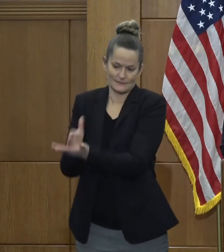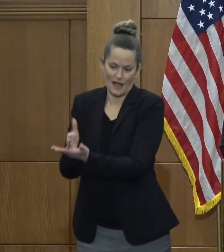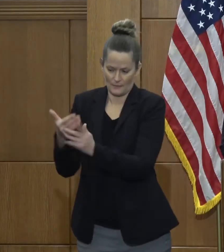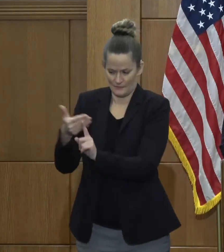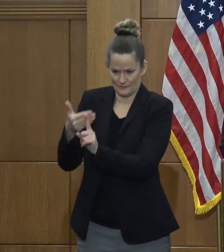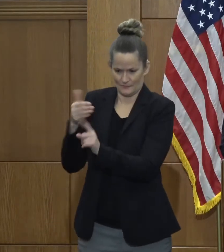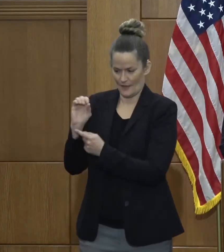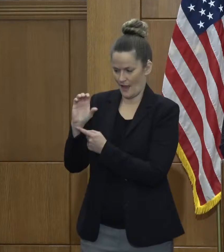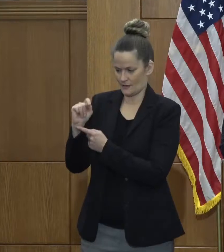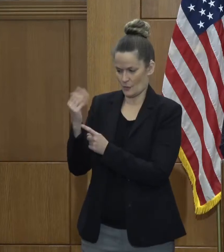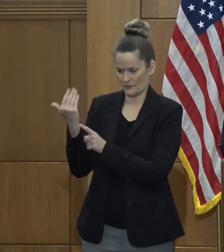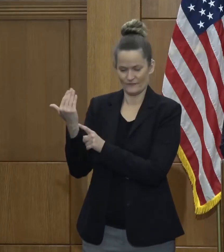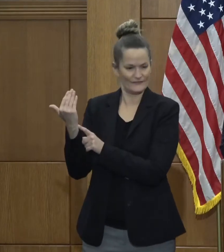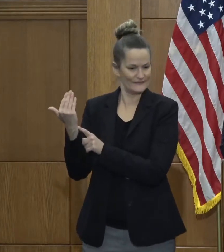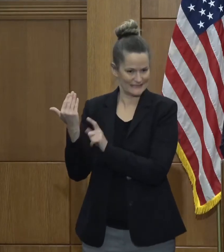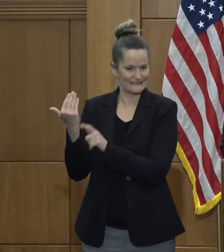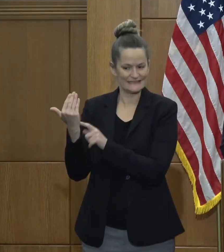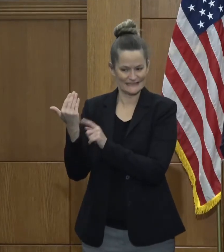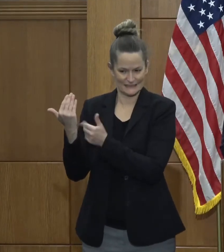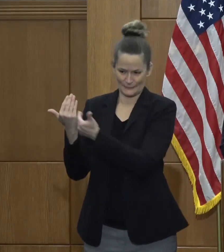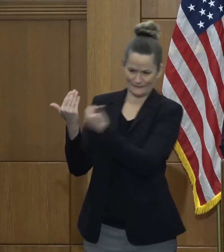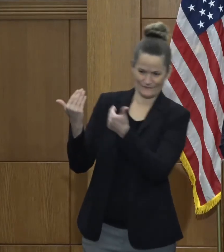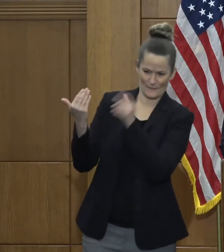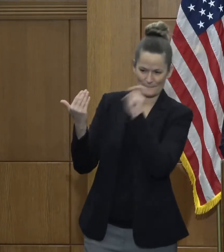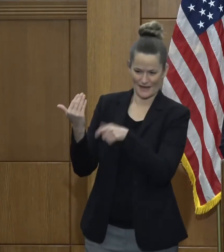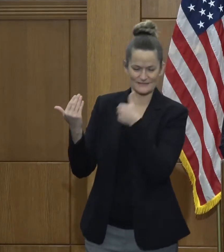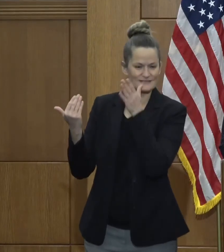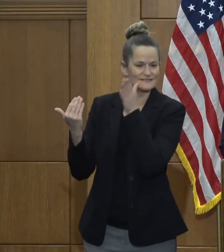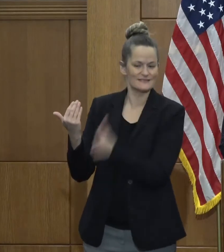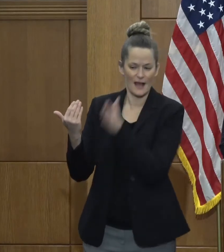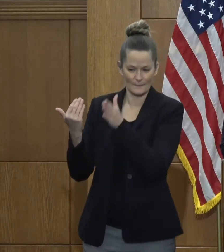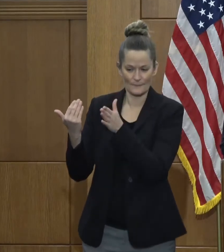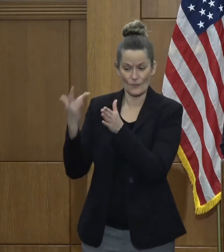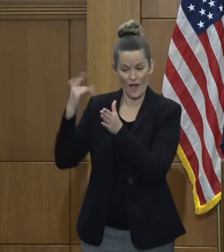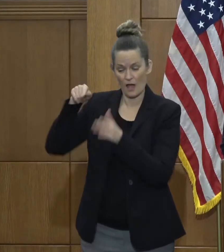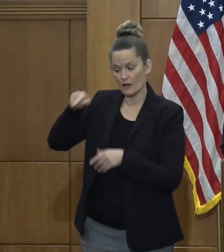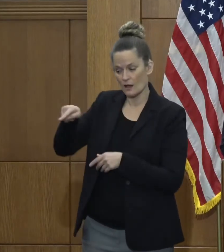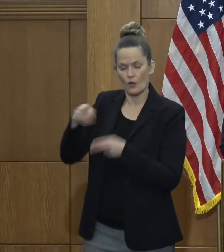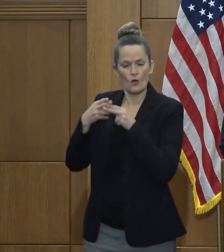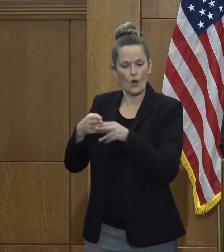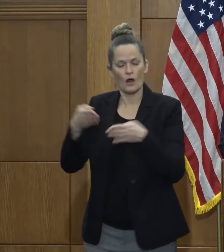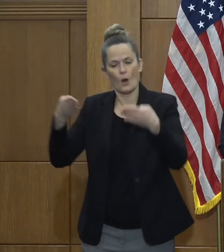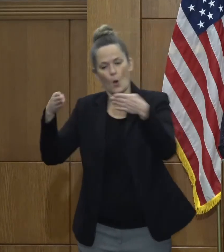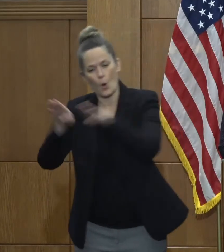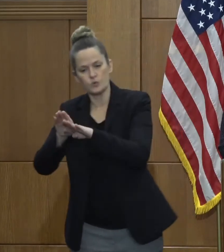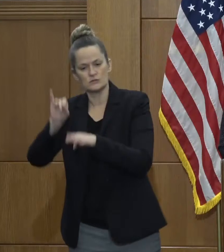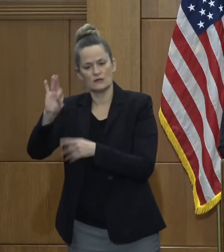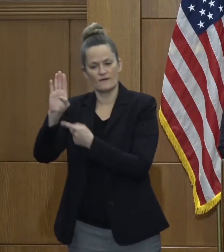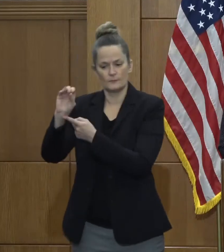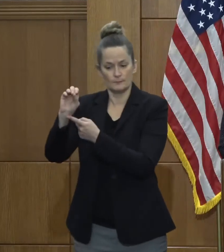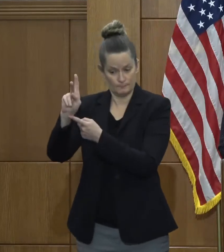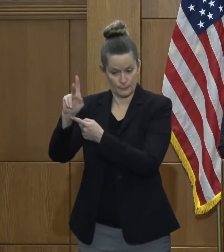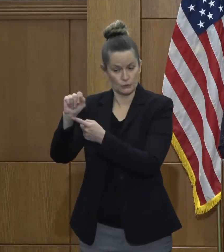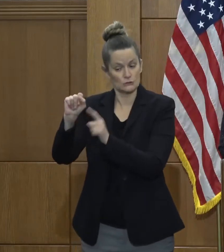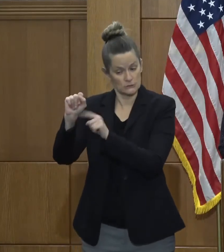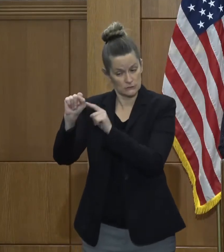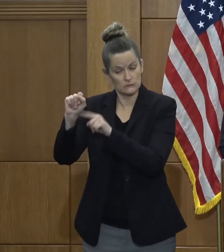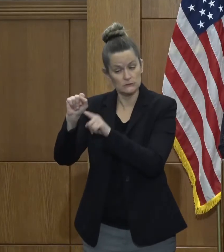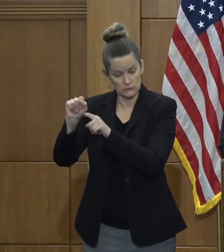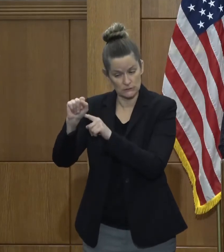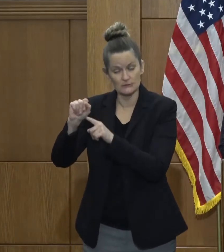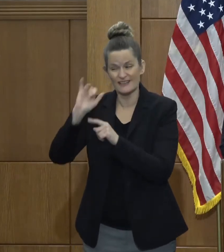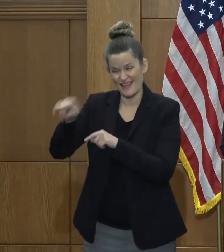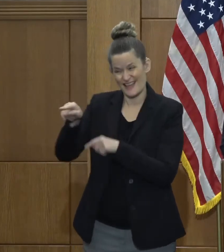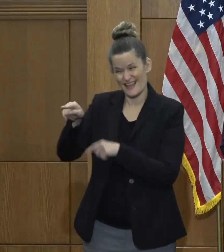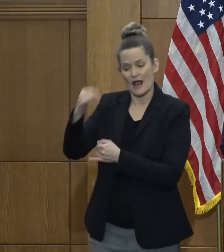I think it was the close of books, perhaps, the last day to register to vote in Virginia. And so that sort of naturally, that's normally when we close